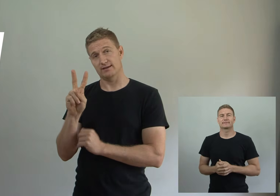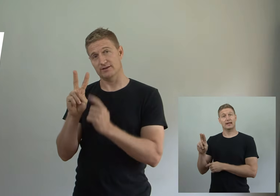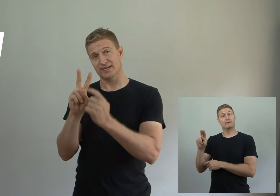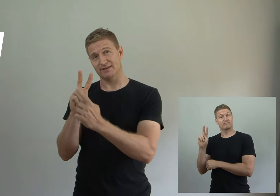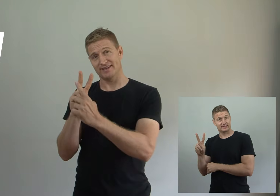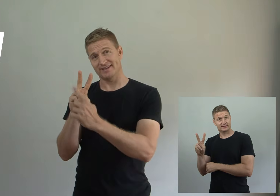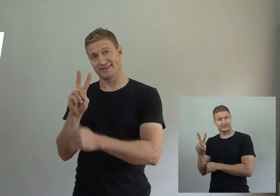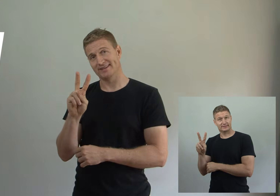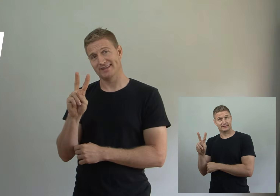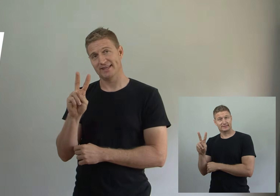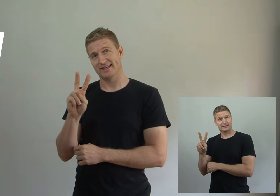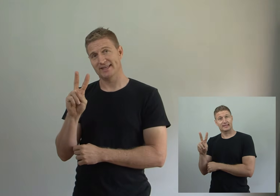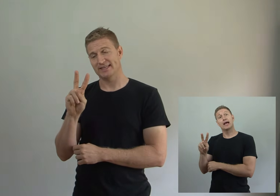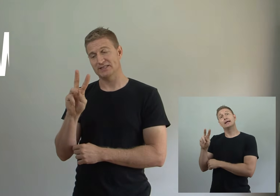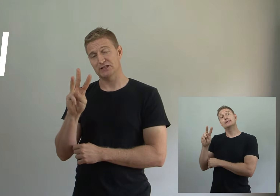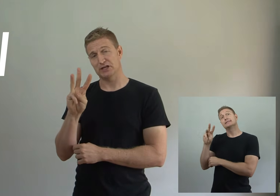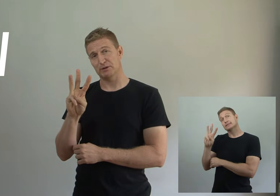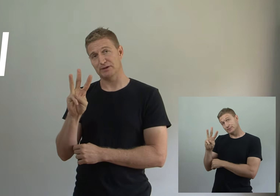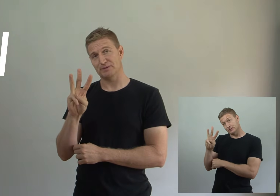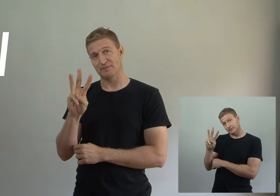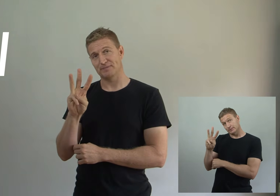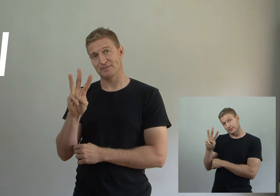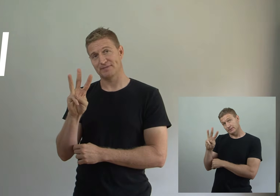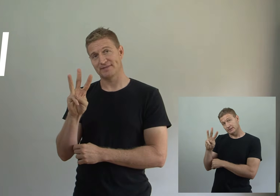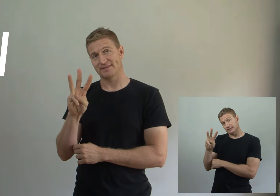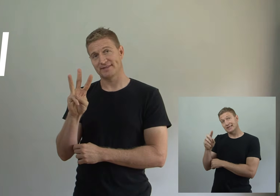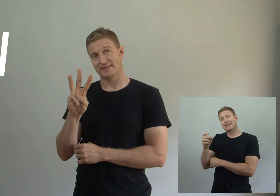V. Looks like a V. W.